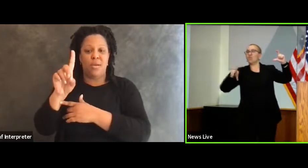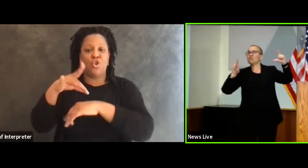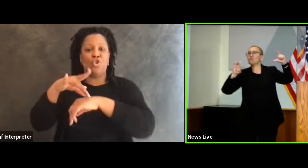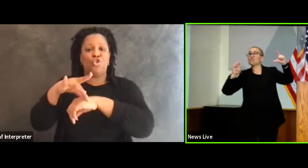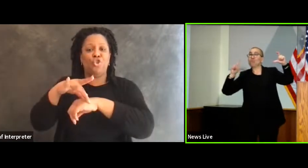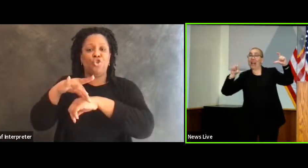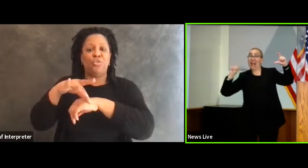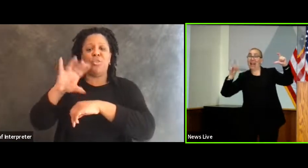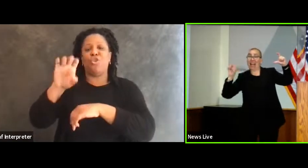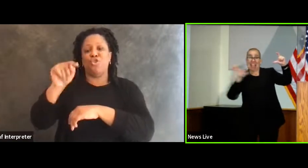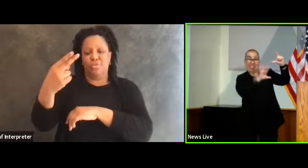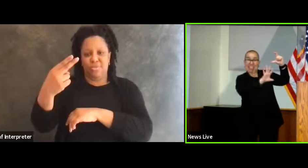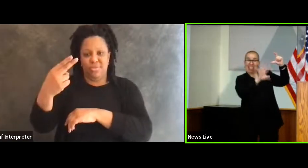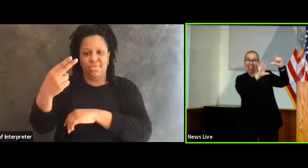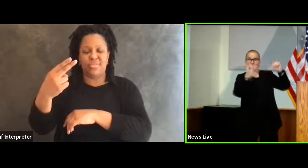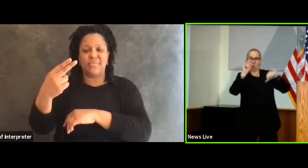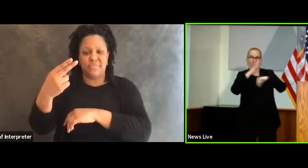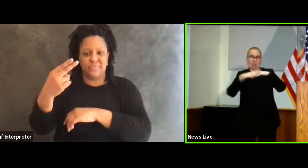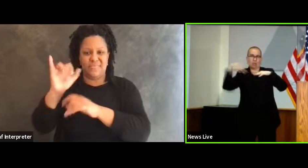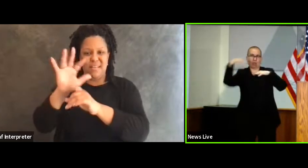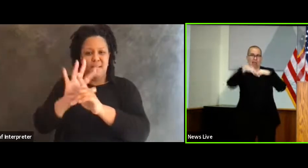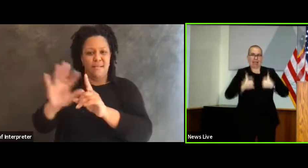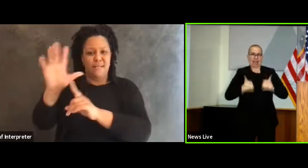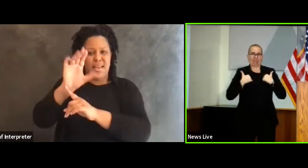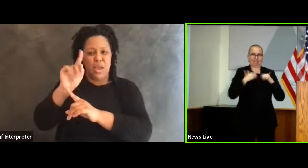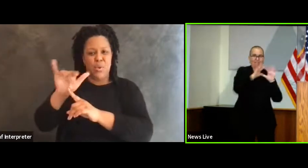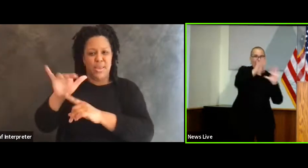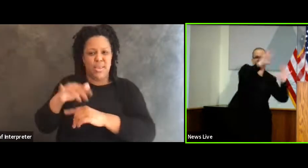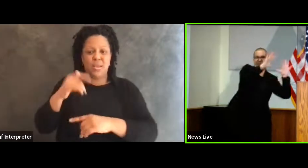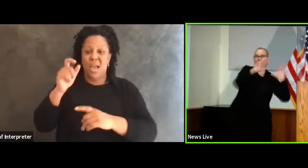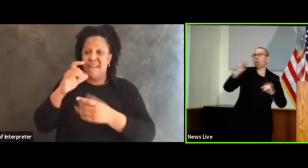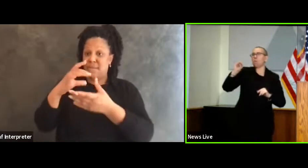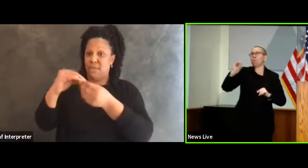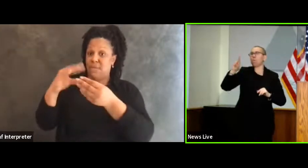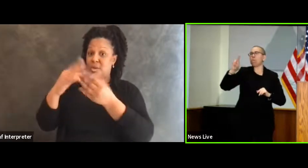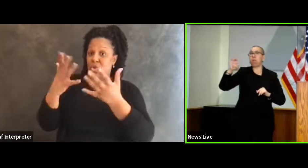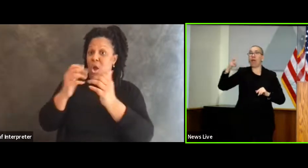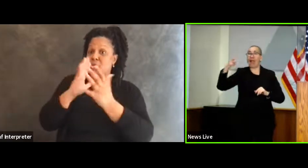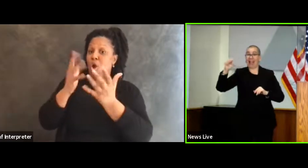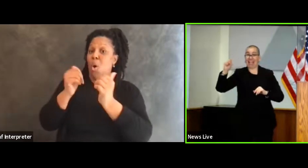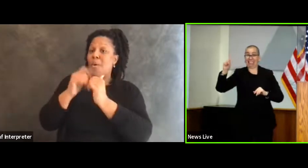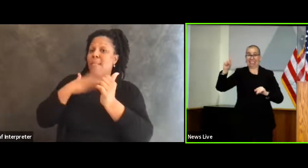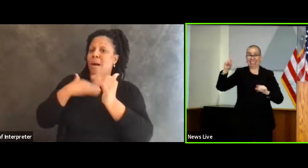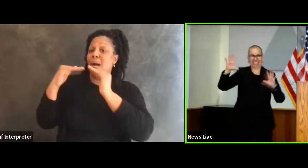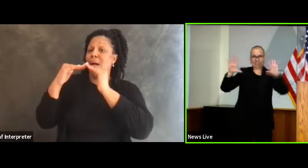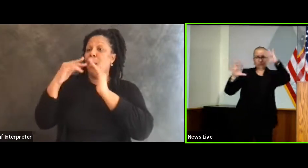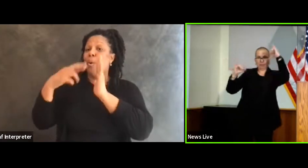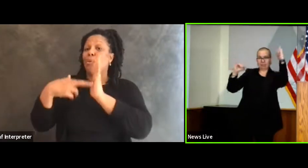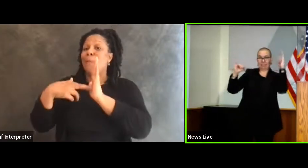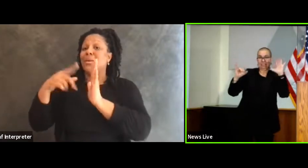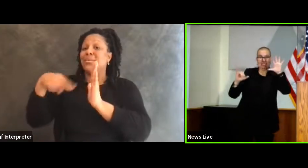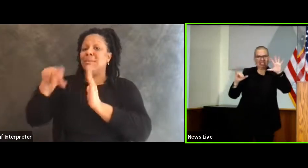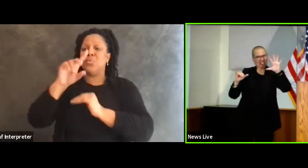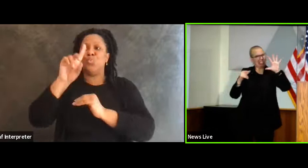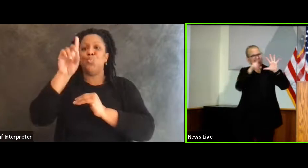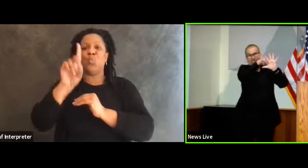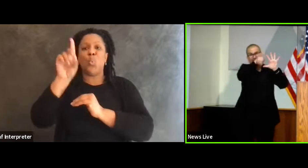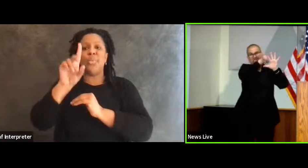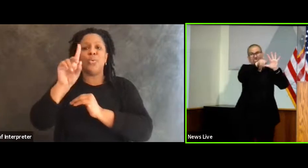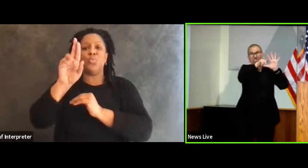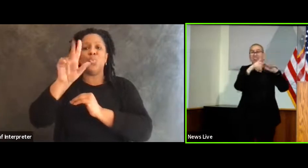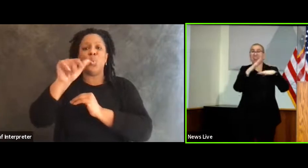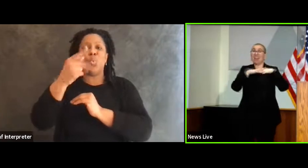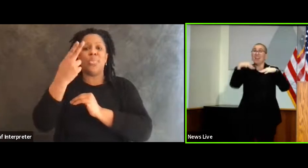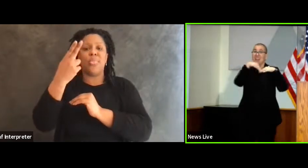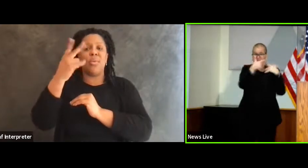to my colleagues who represent Moorhead, Rochester, Duluth, all of those areas, they're also demanding change there. And so I do want to speak up for